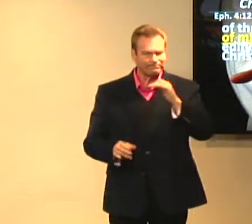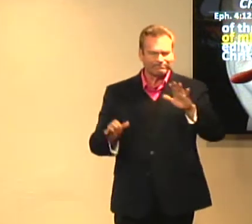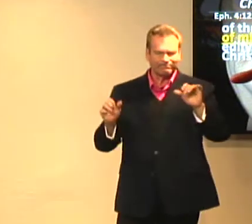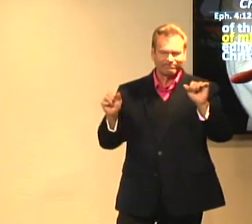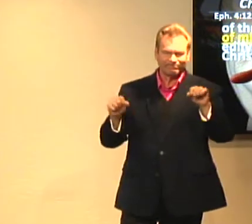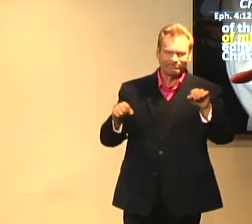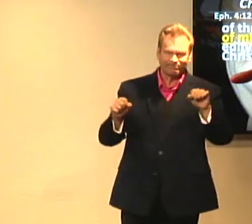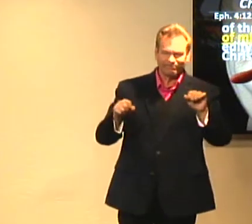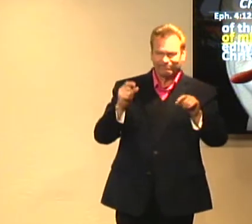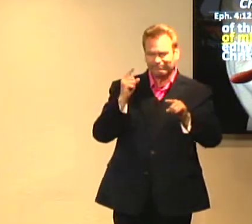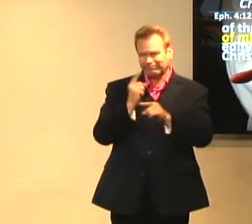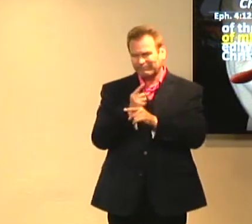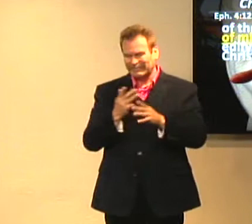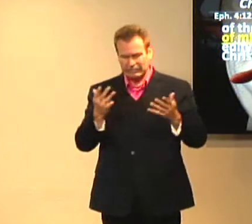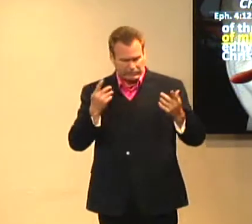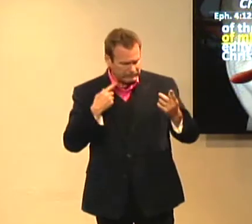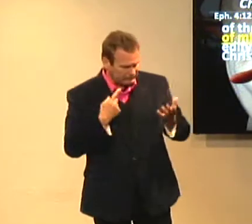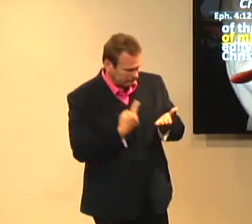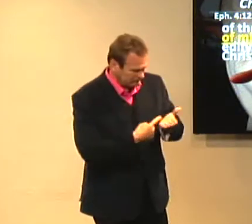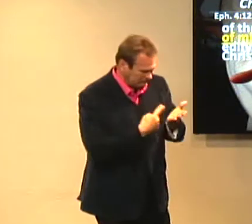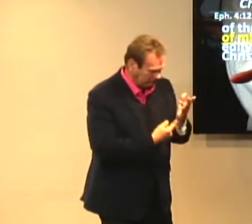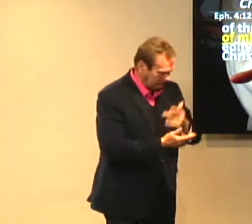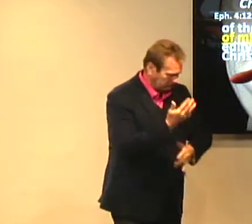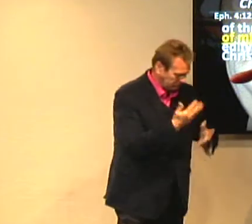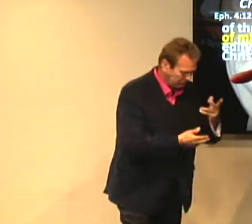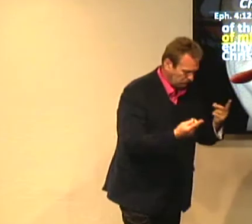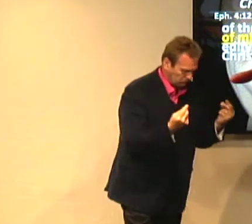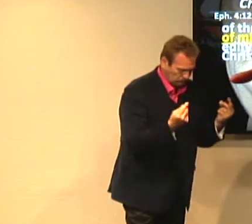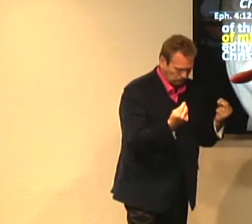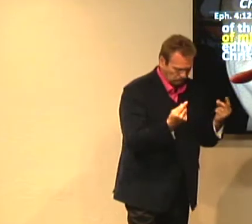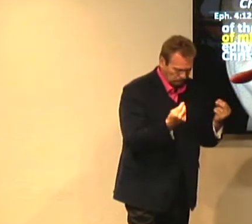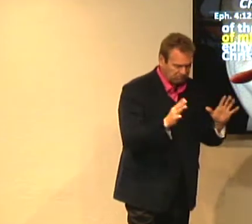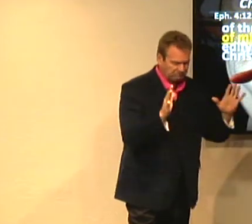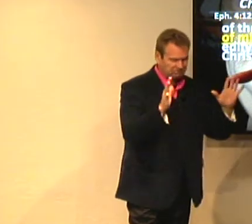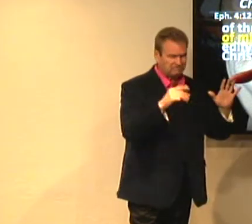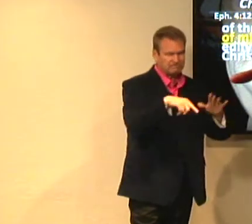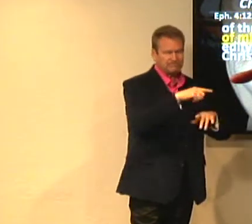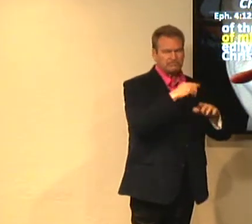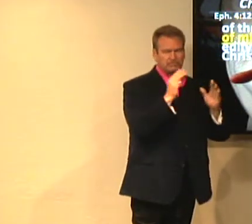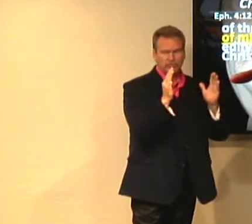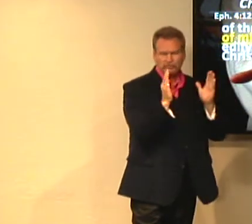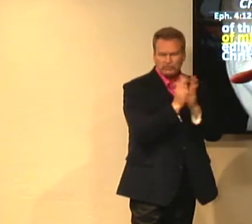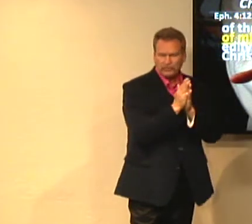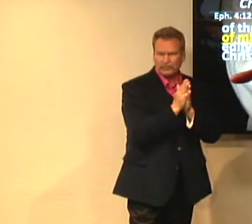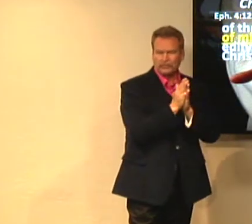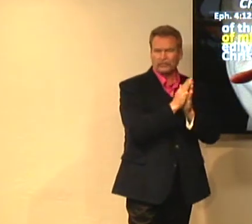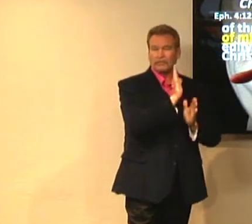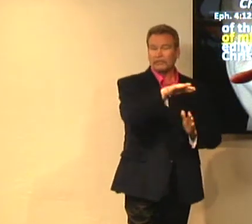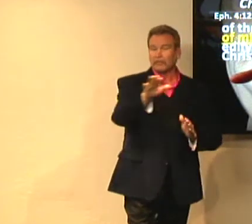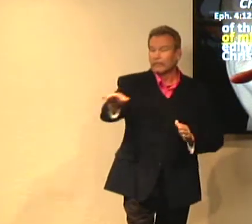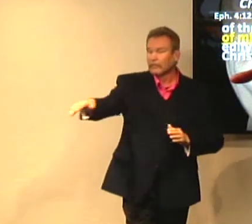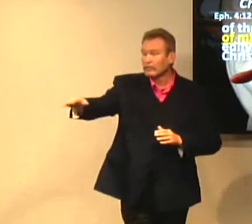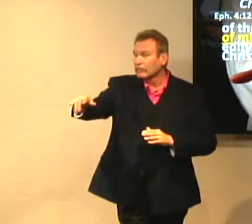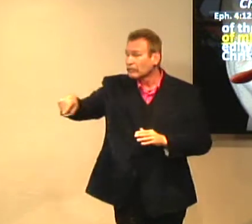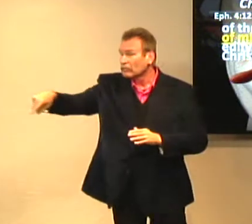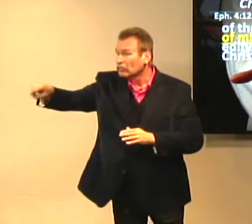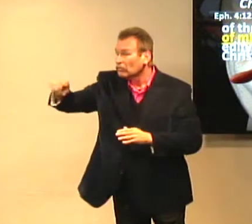that was right. They were making a mistake. They were hungry for the word. And then they were thinking what to do. So then they went